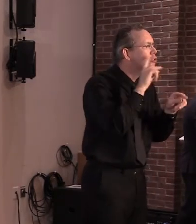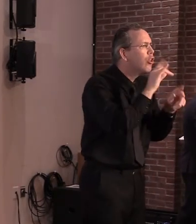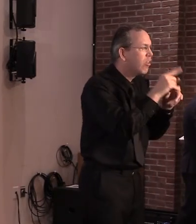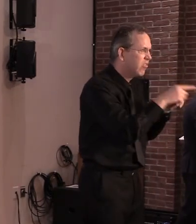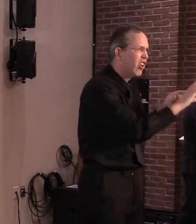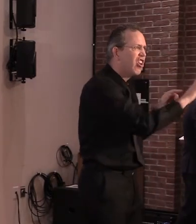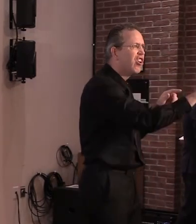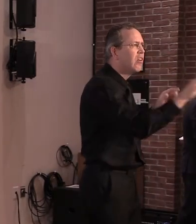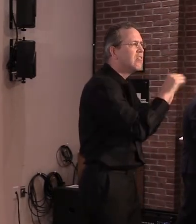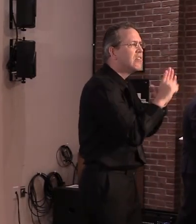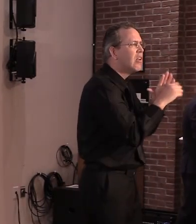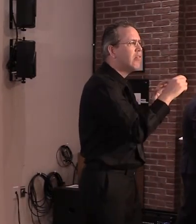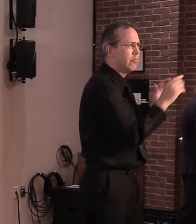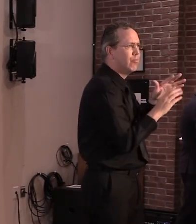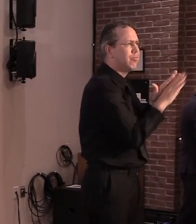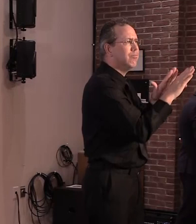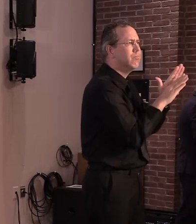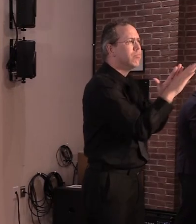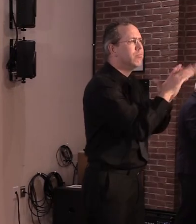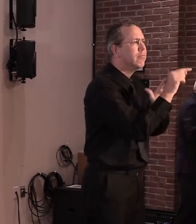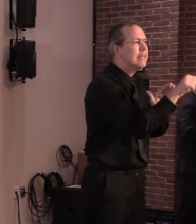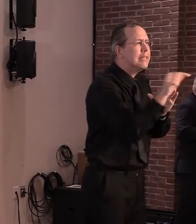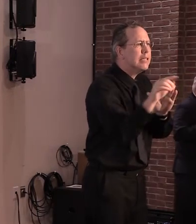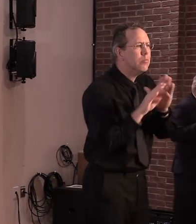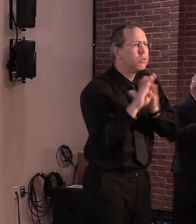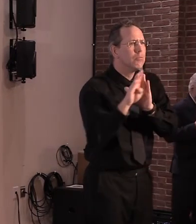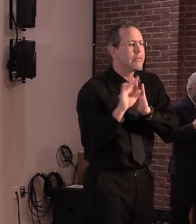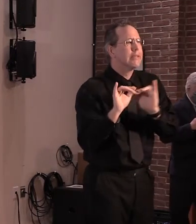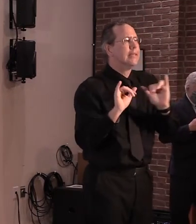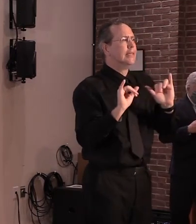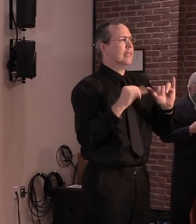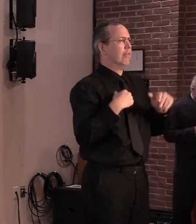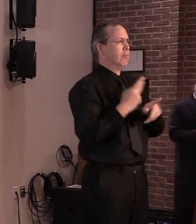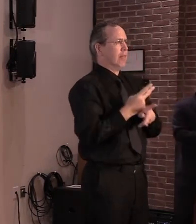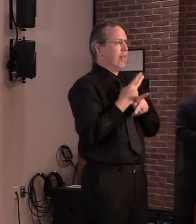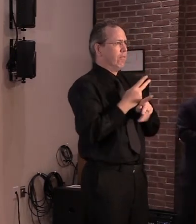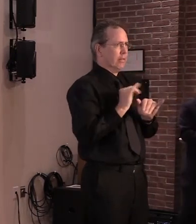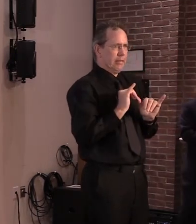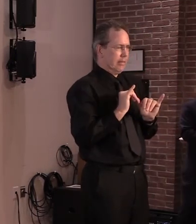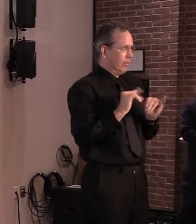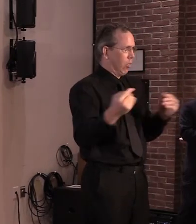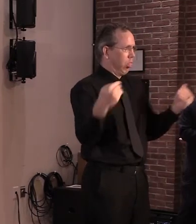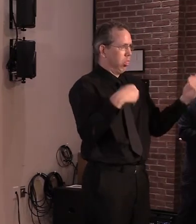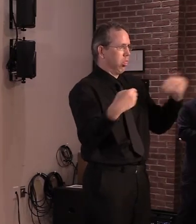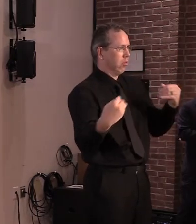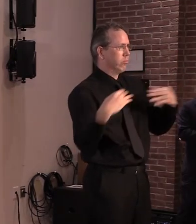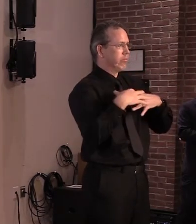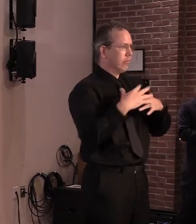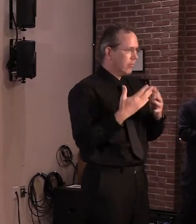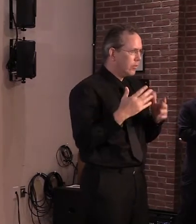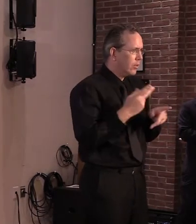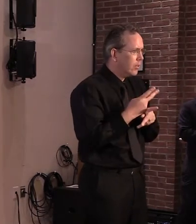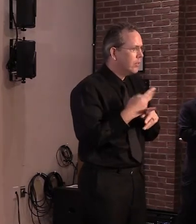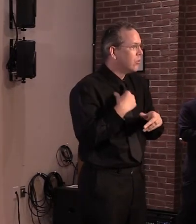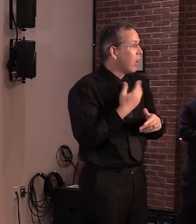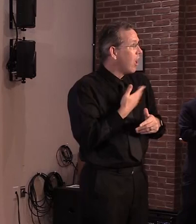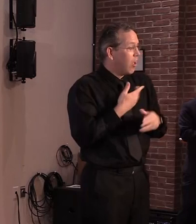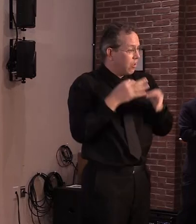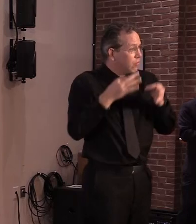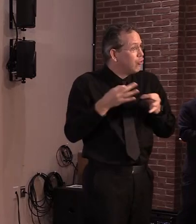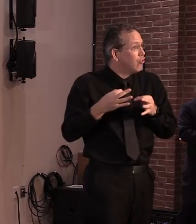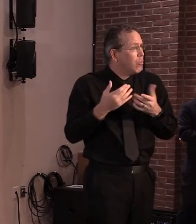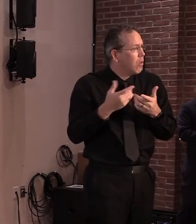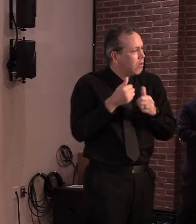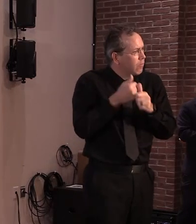cautious approach. Our decisions continue to be based on the data, but it's important to understand we can't look at our